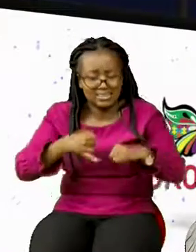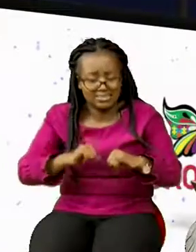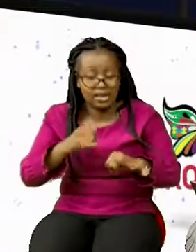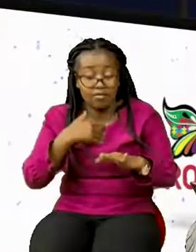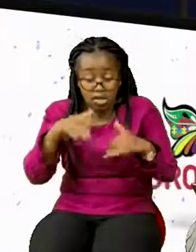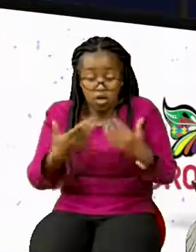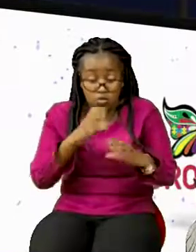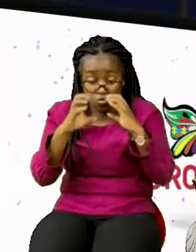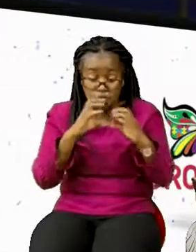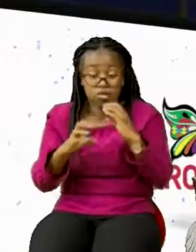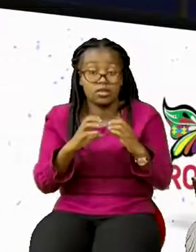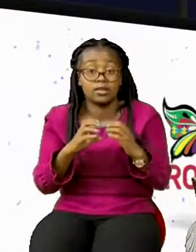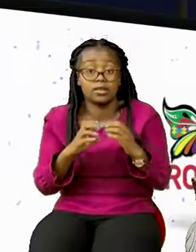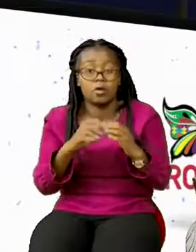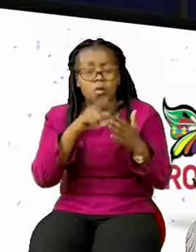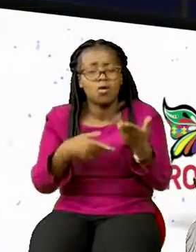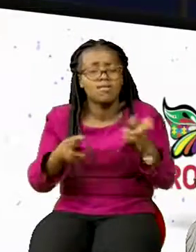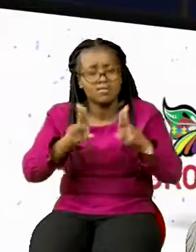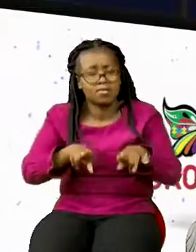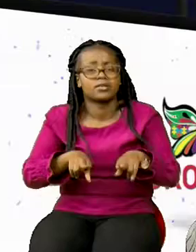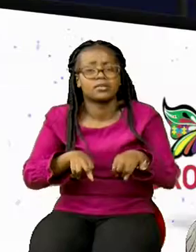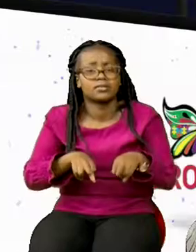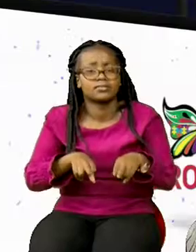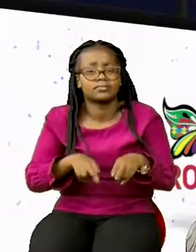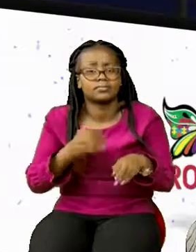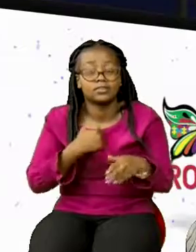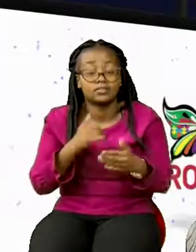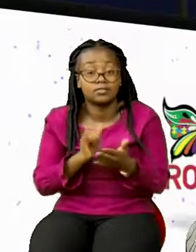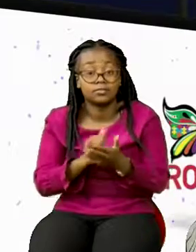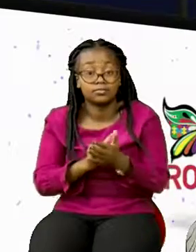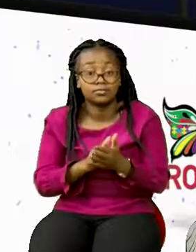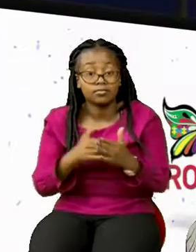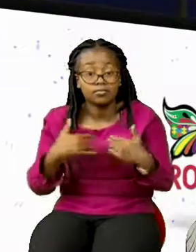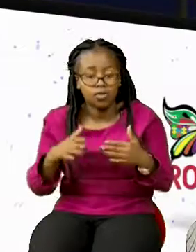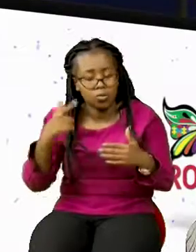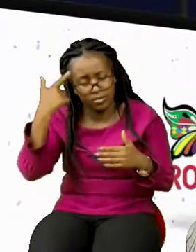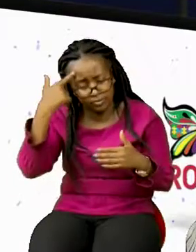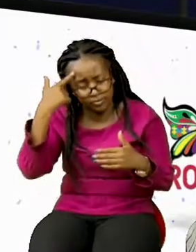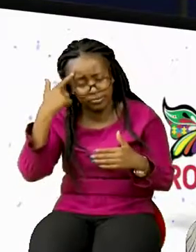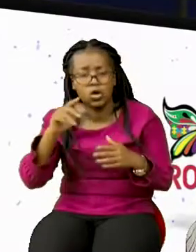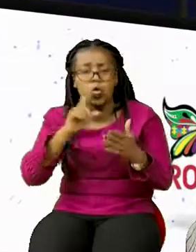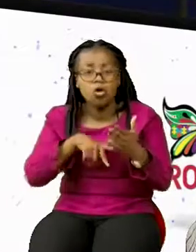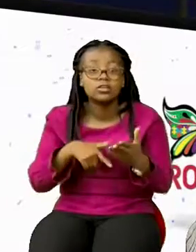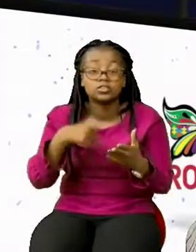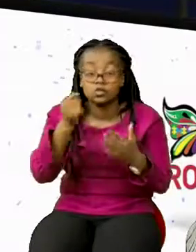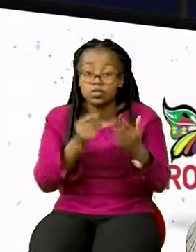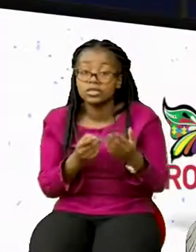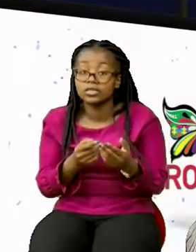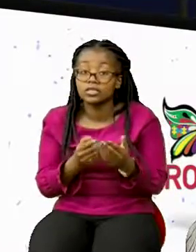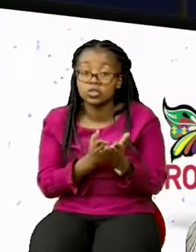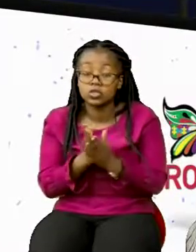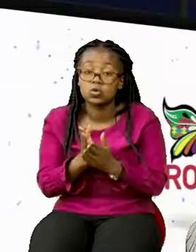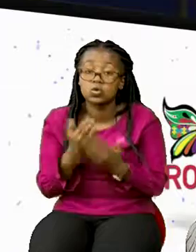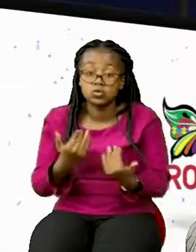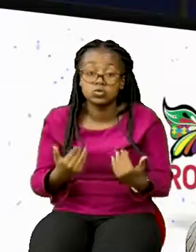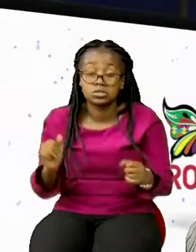of how to communicate what is going on and have that open channel so that whatever is going on, remember our children